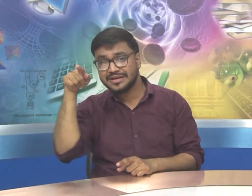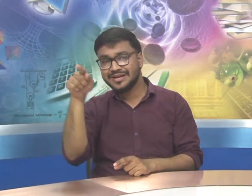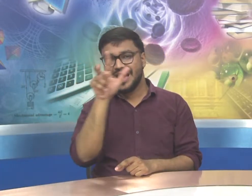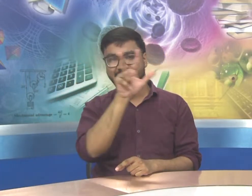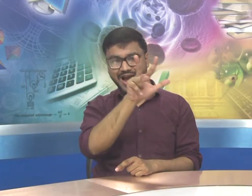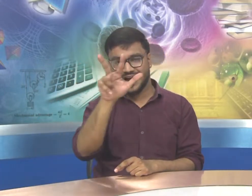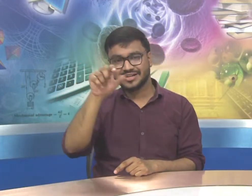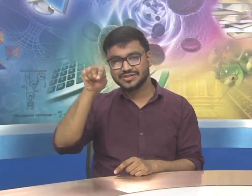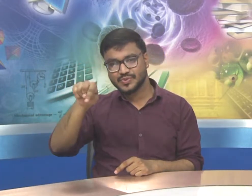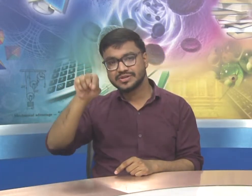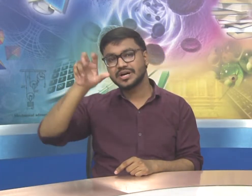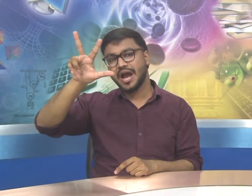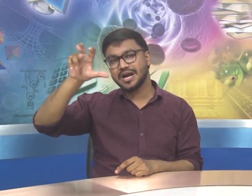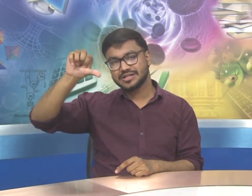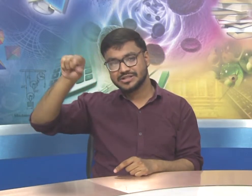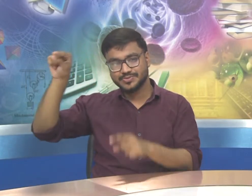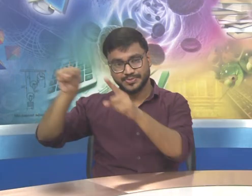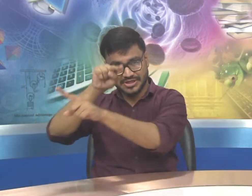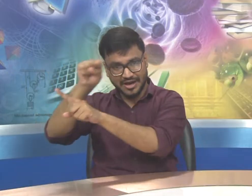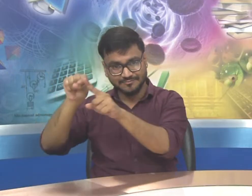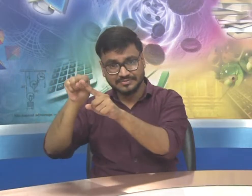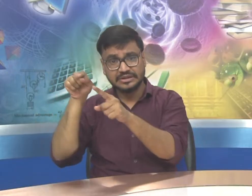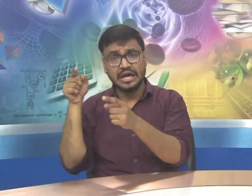11.11% hydrogen and